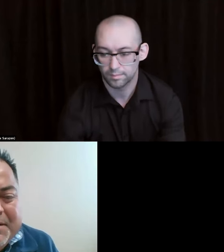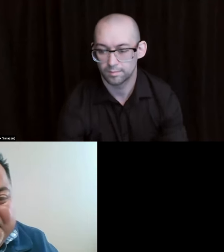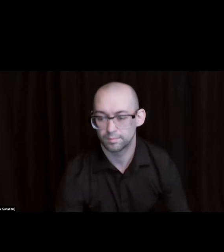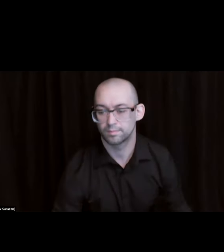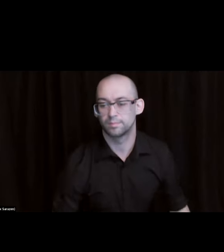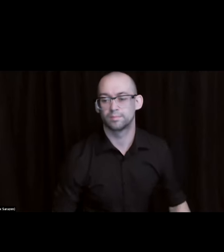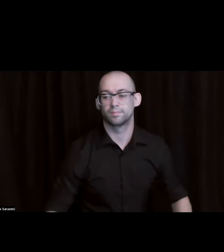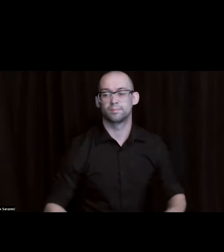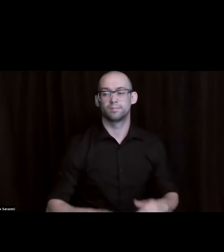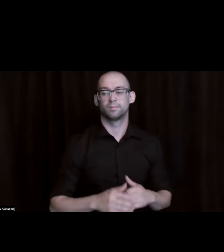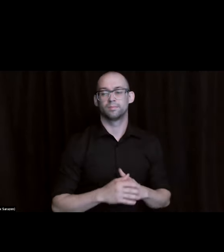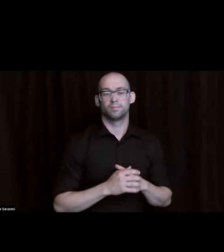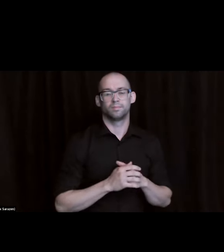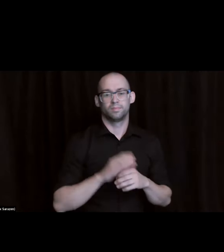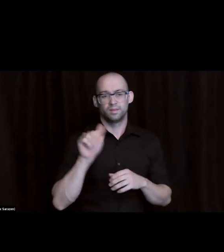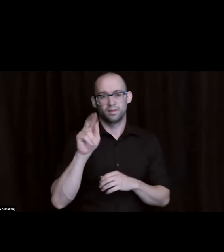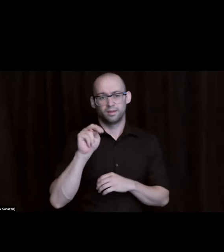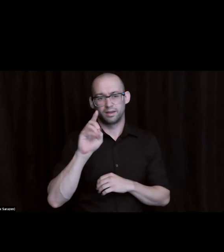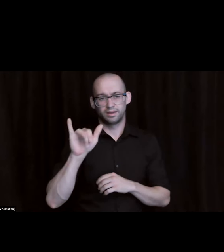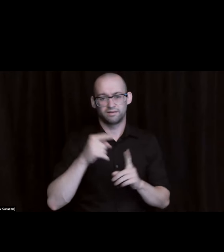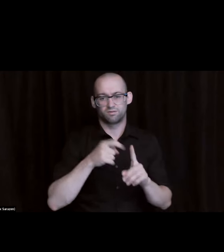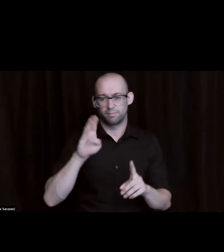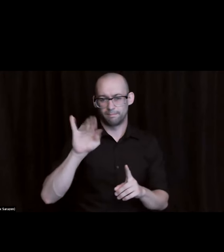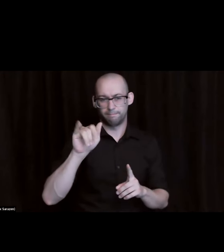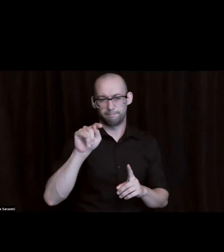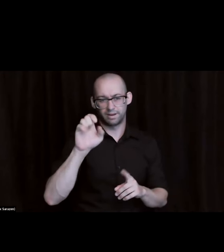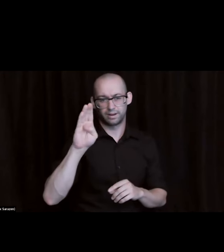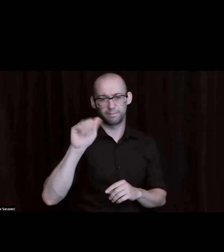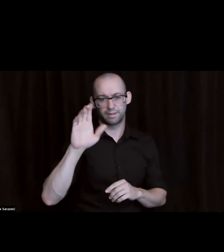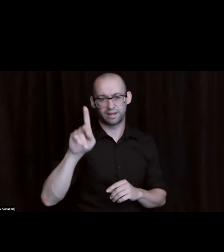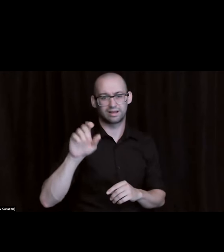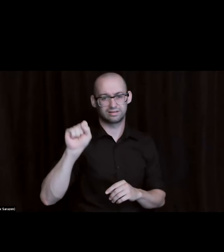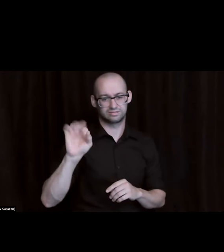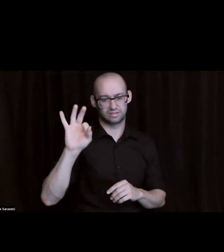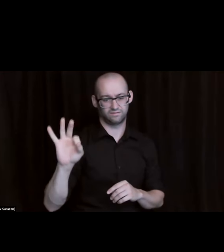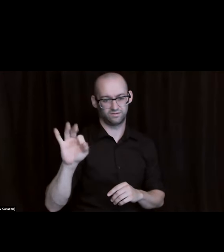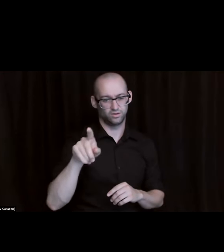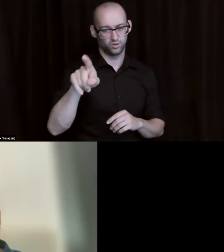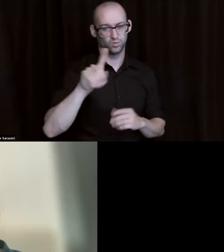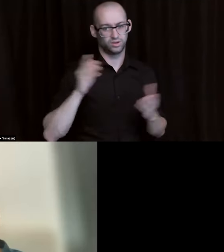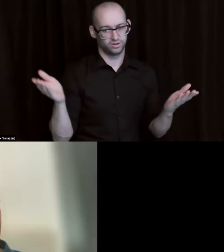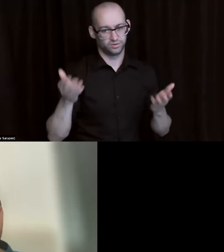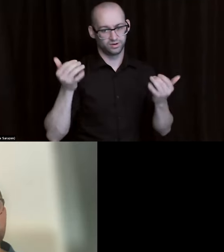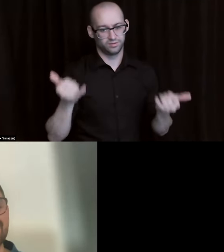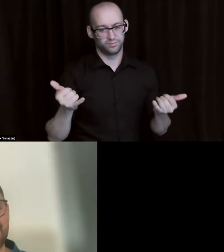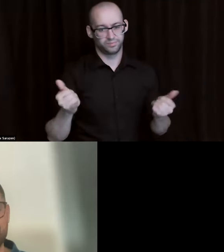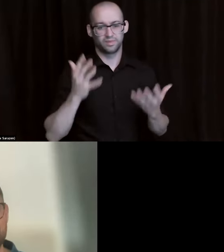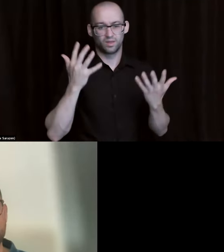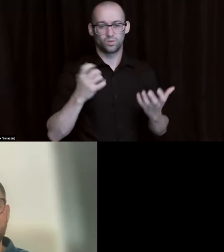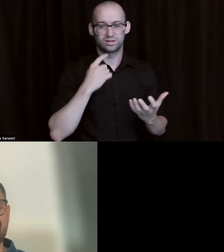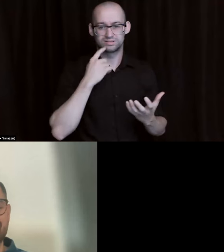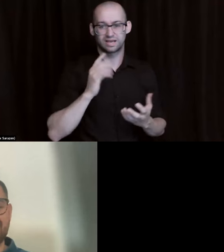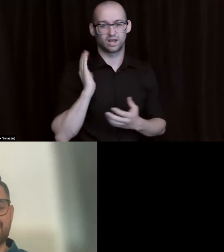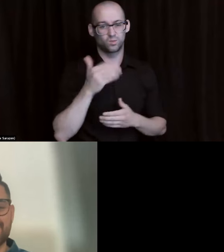Andy with Bite Back San Francisco, you are up. Thank you, Laura. I do want to mention really quickly that we are actually in